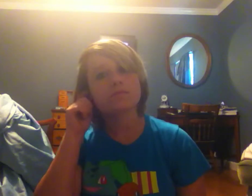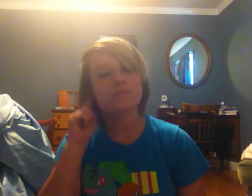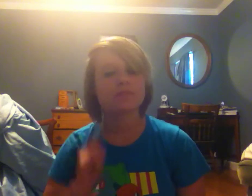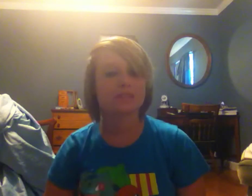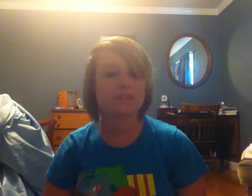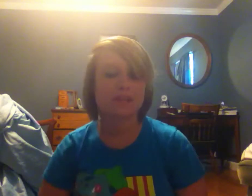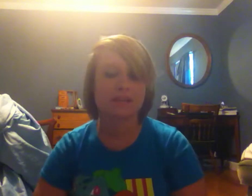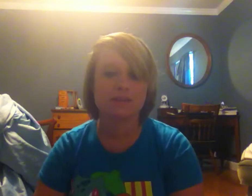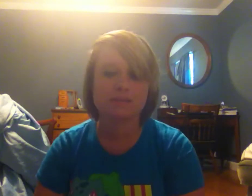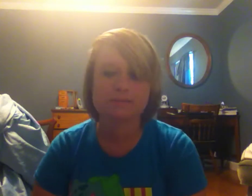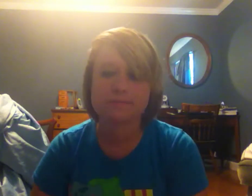And,